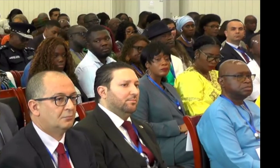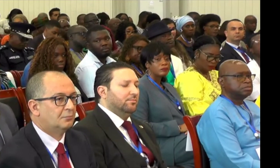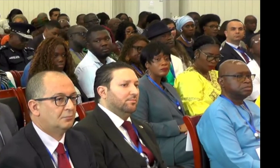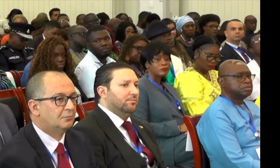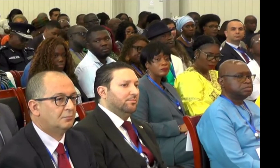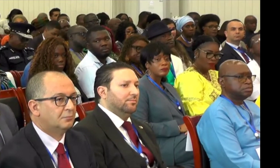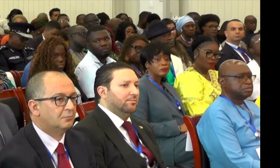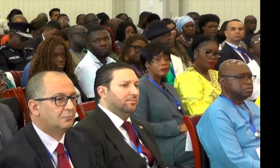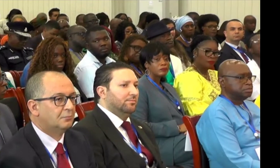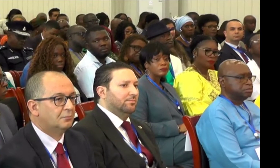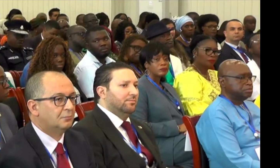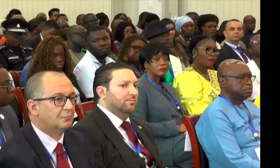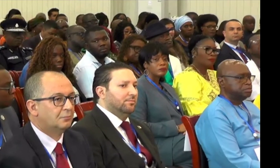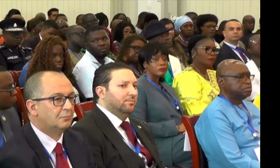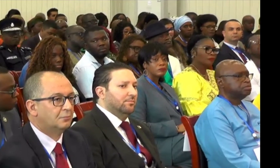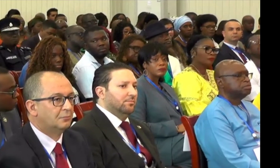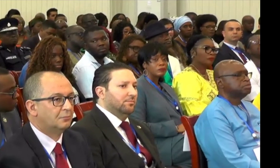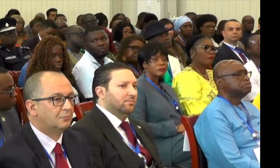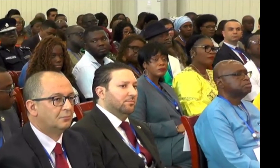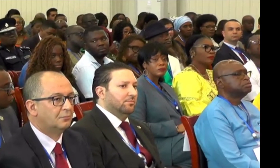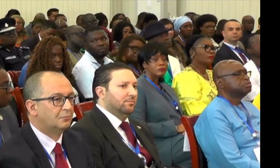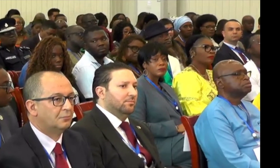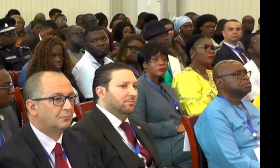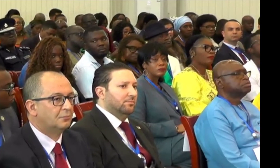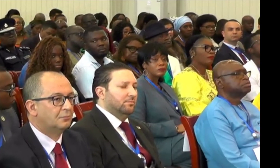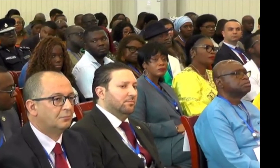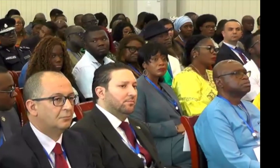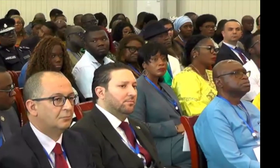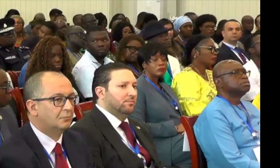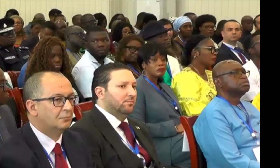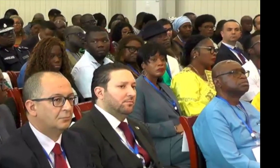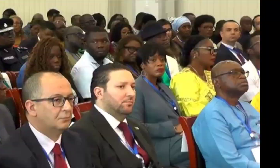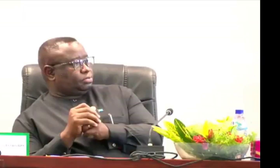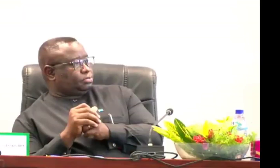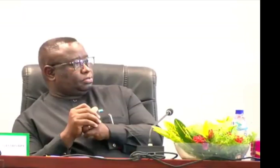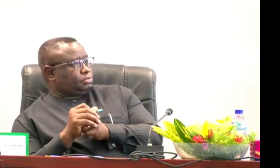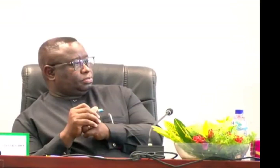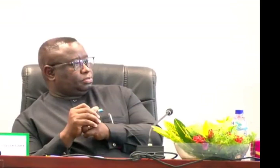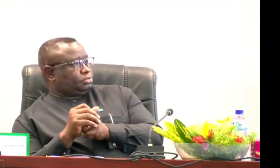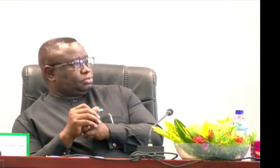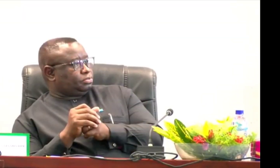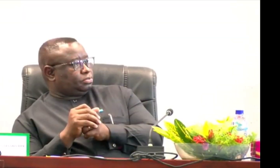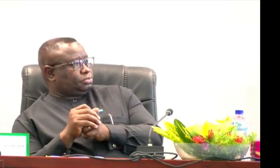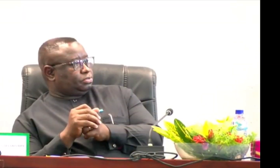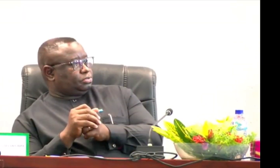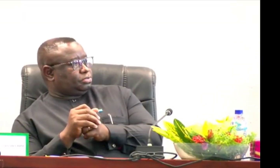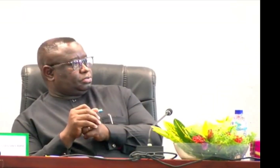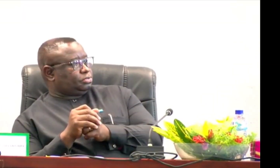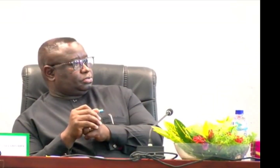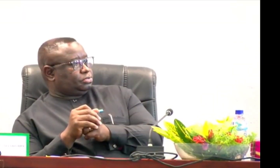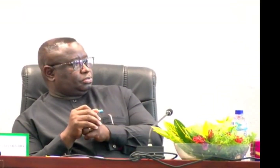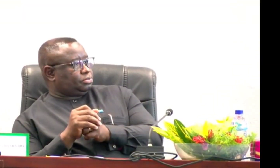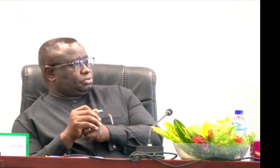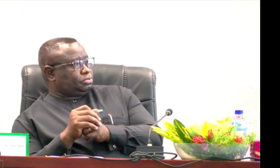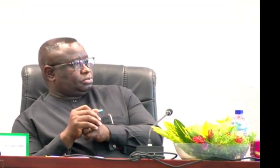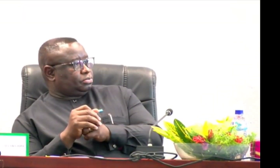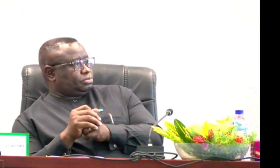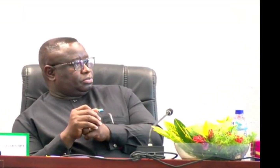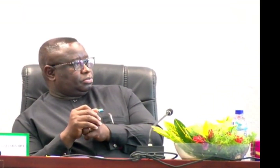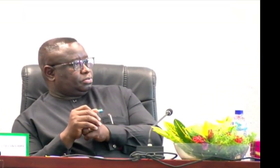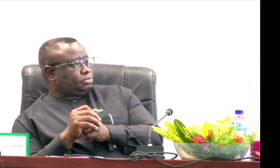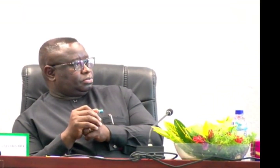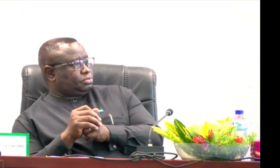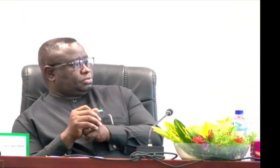to remain focused on the overarching objectives of this retreat, which include developing an aid memoir to